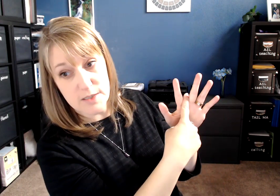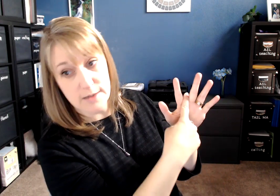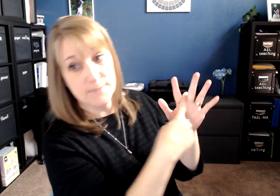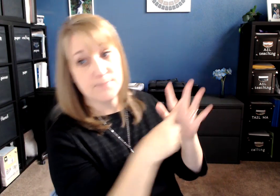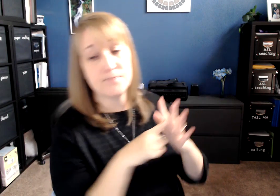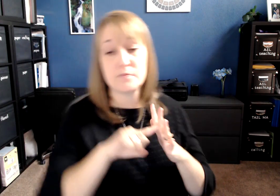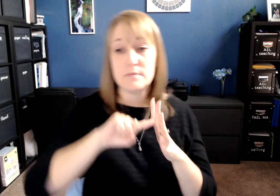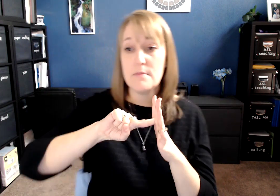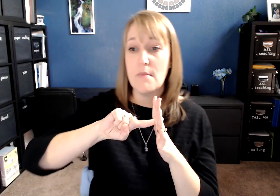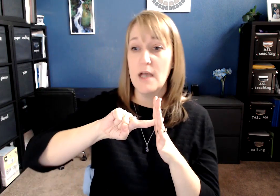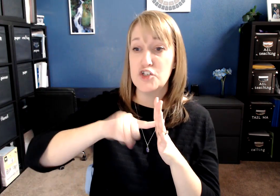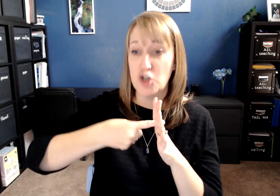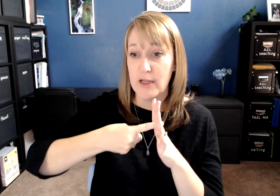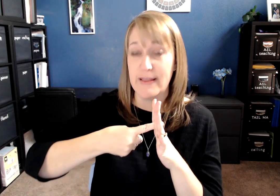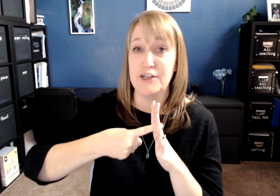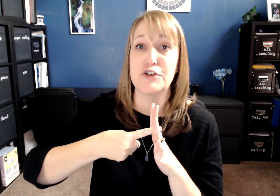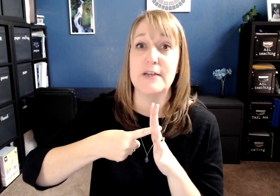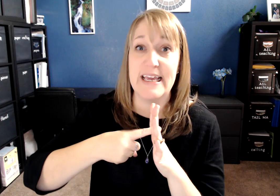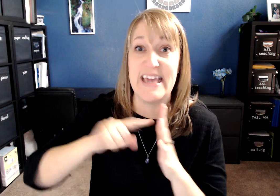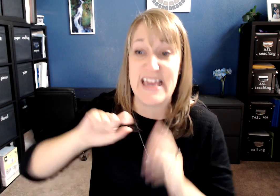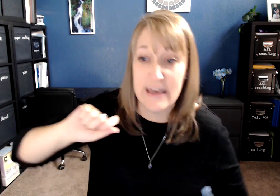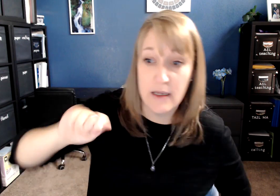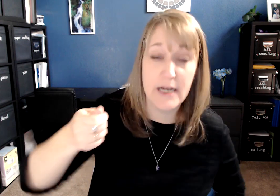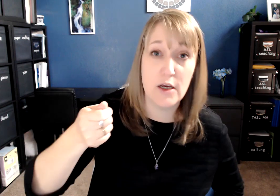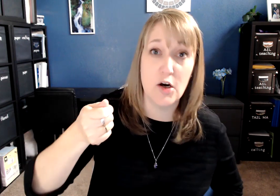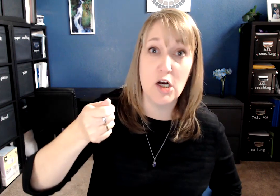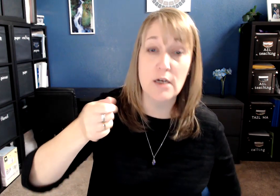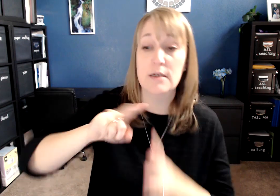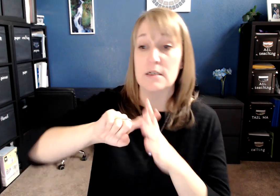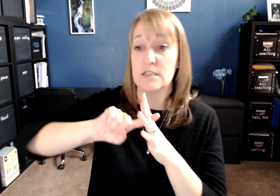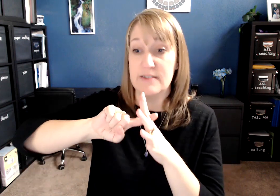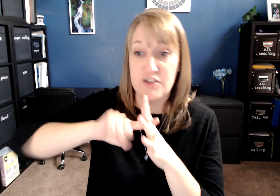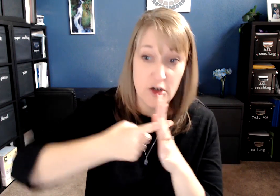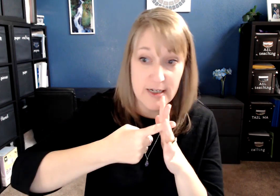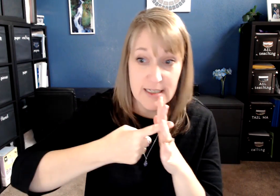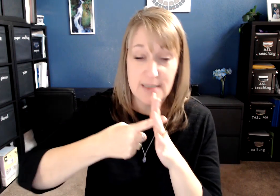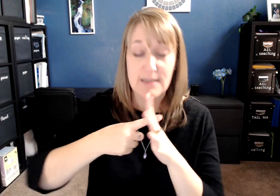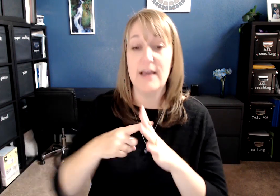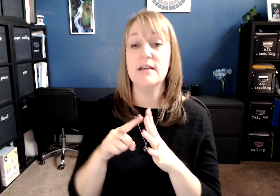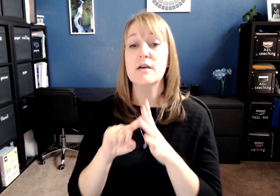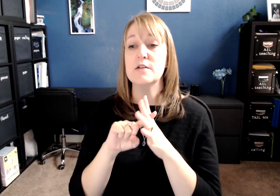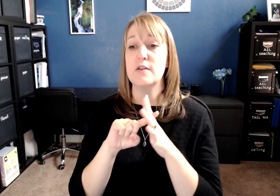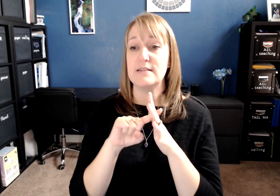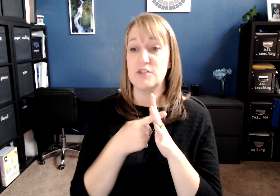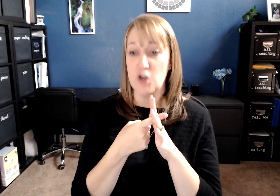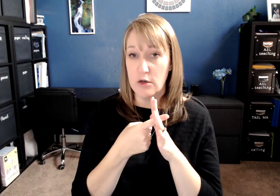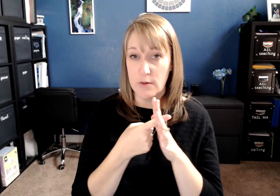there and turn it like you're turning a key in a car to start it. Okay. So that's start or